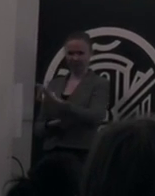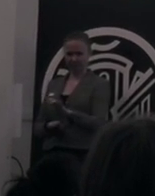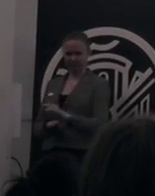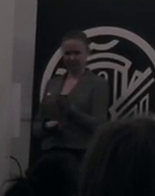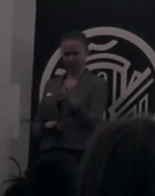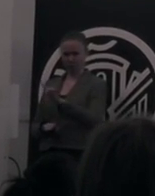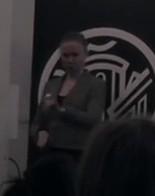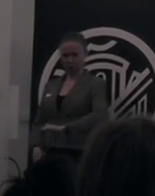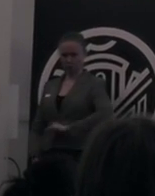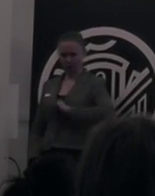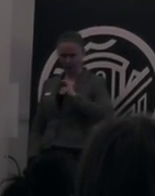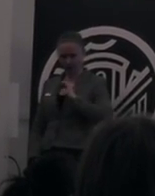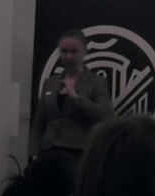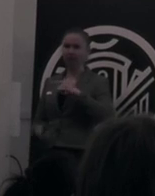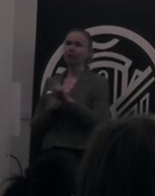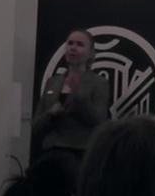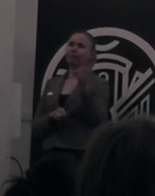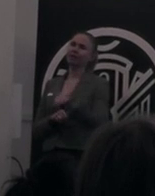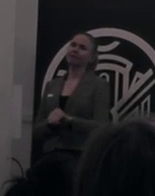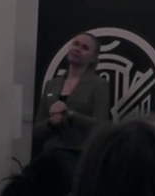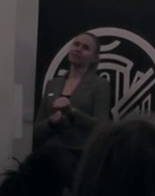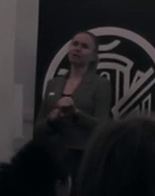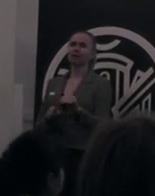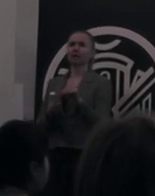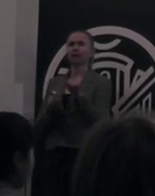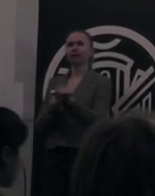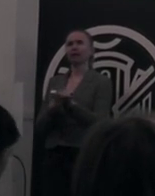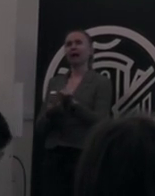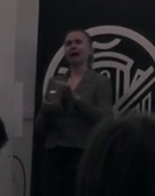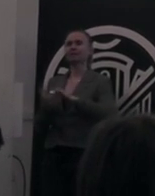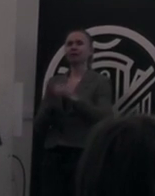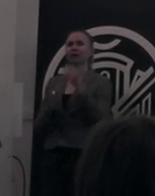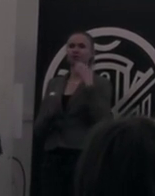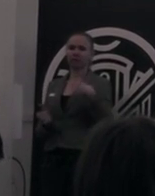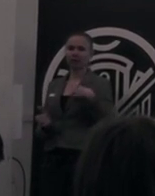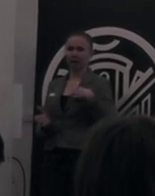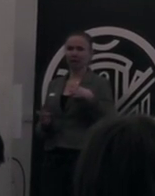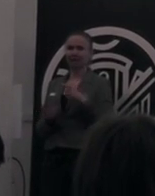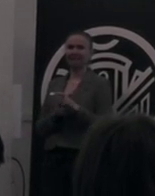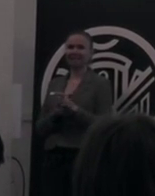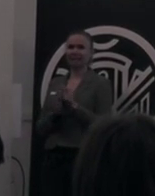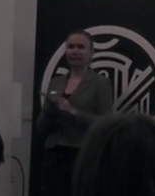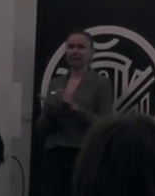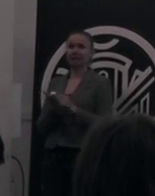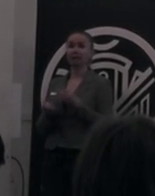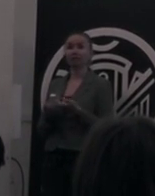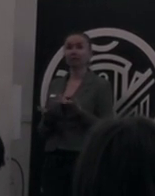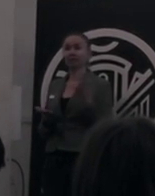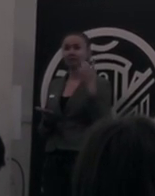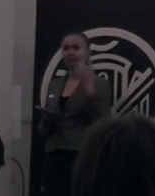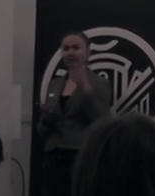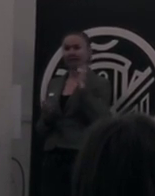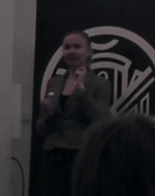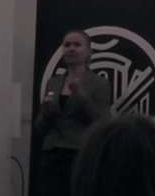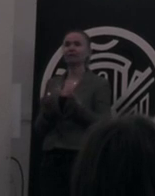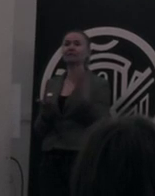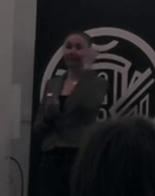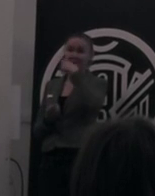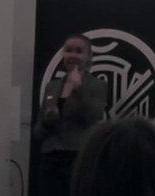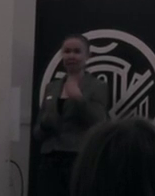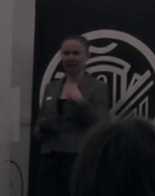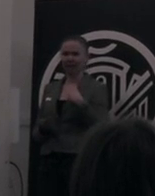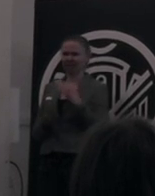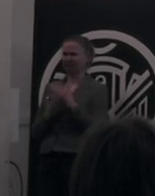conference of the UN Decade for Women in Nairobi, Kenya. And I got there, and most people looked like me, which was